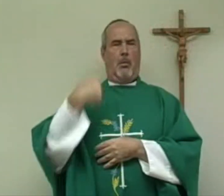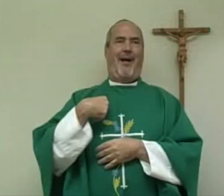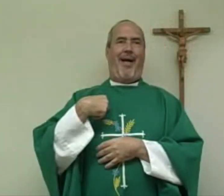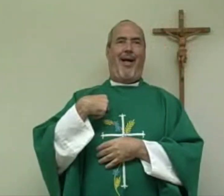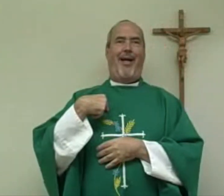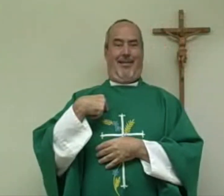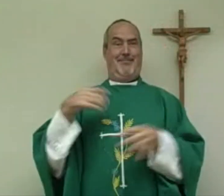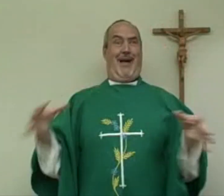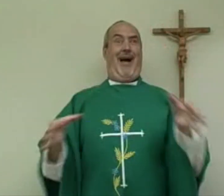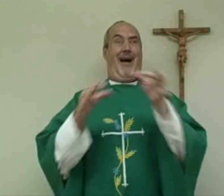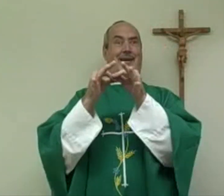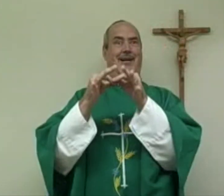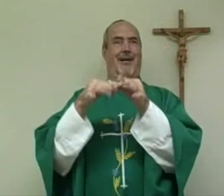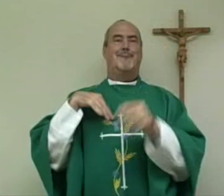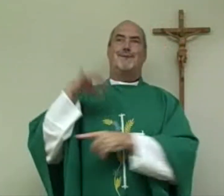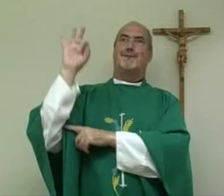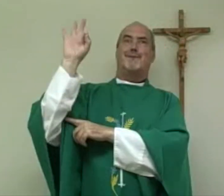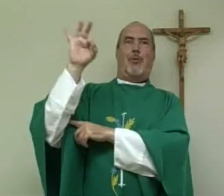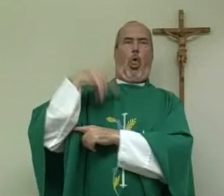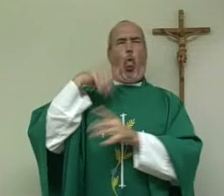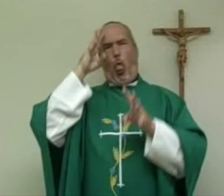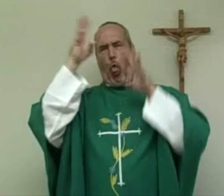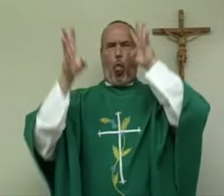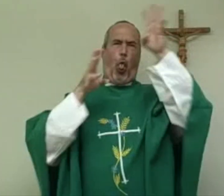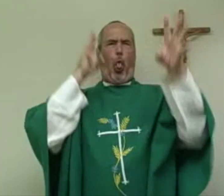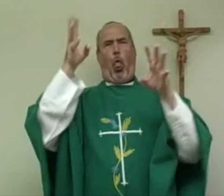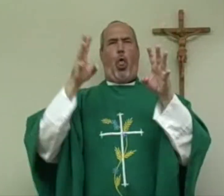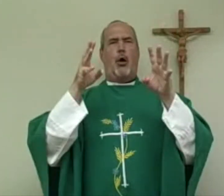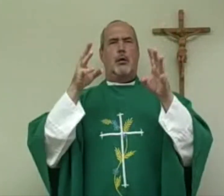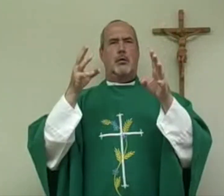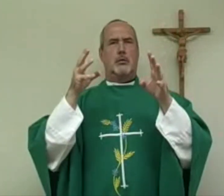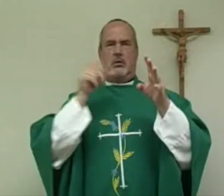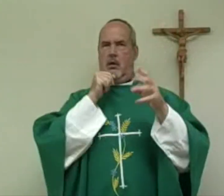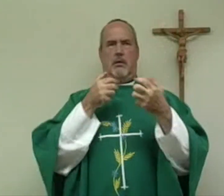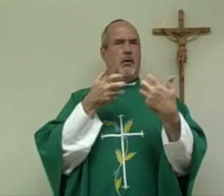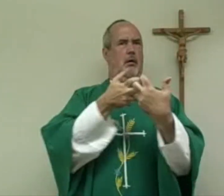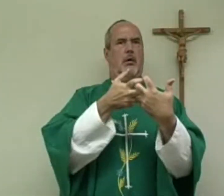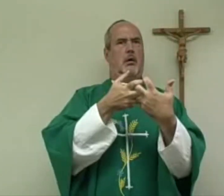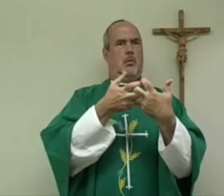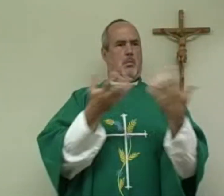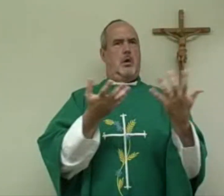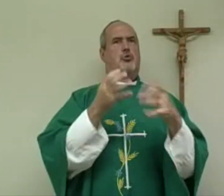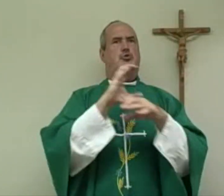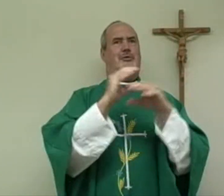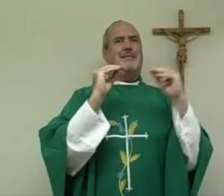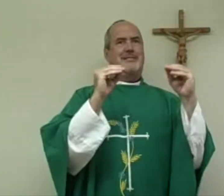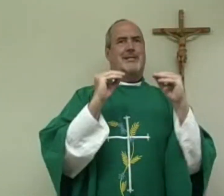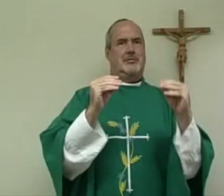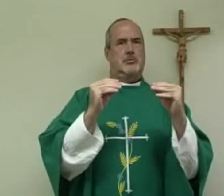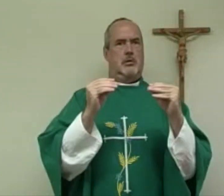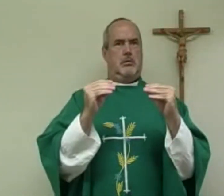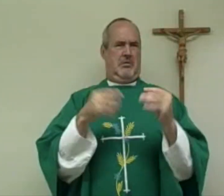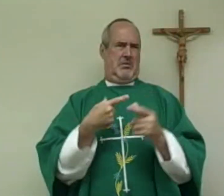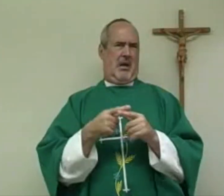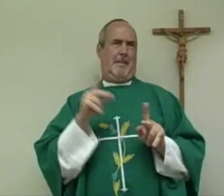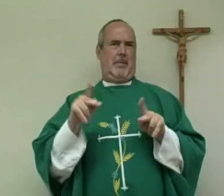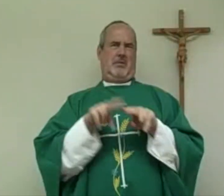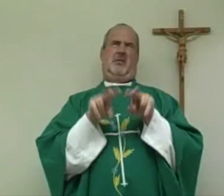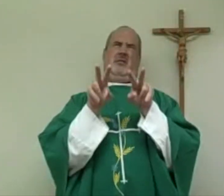adding our own stuff into our church and into our faith. Priests can't just make up their own stuff. They have